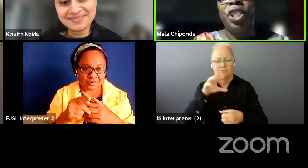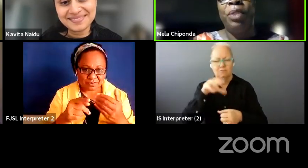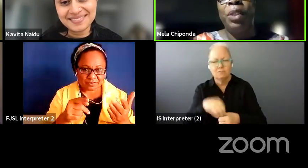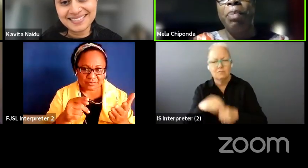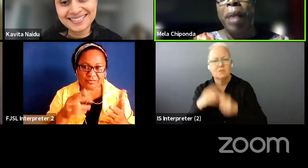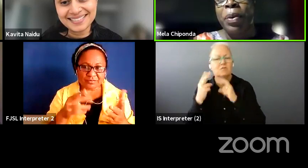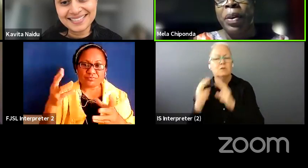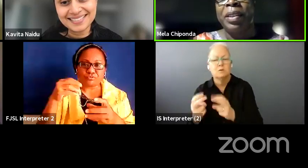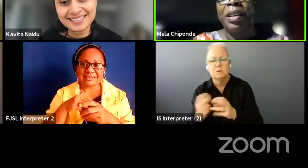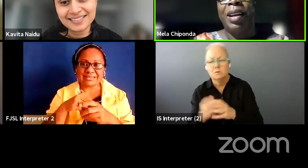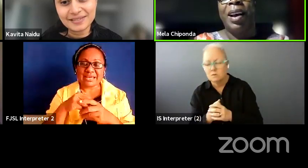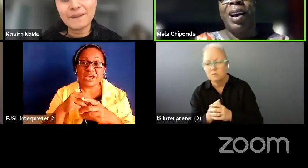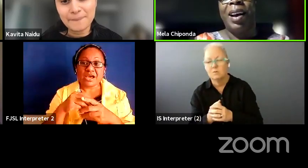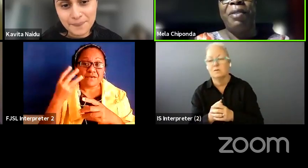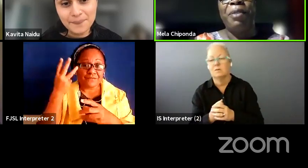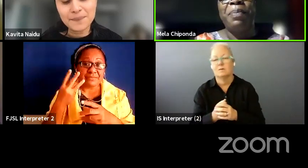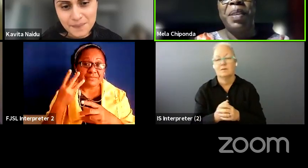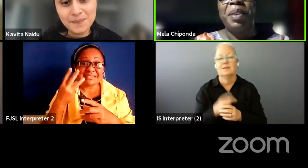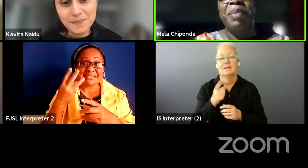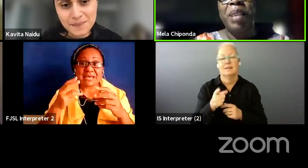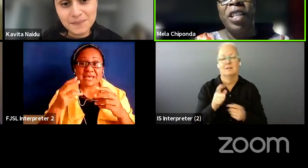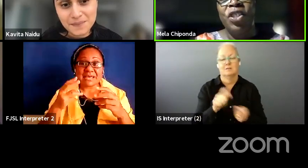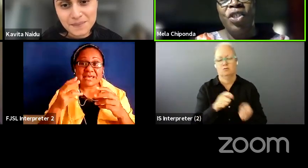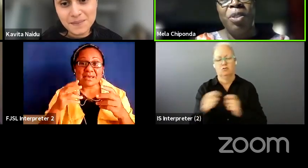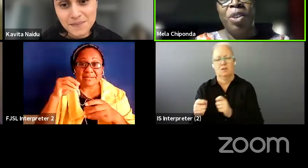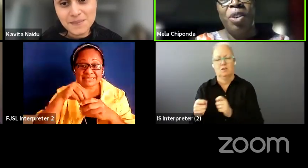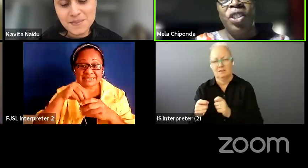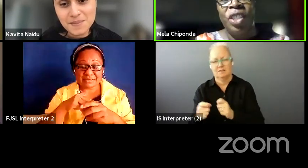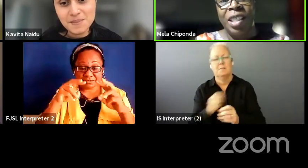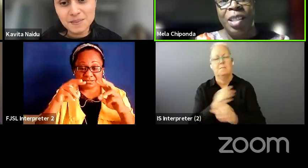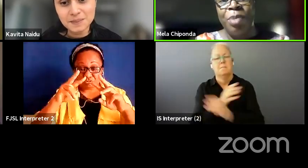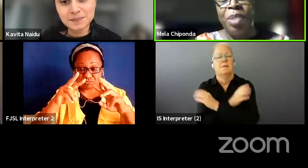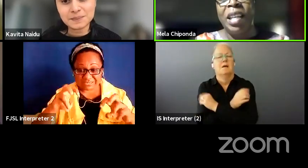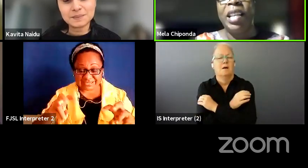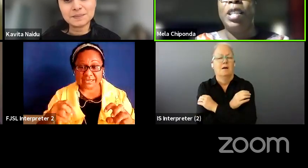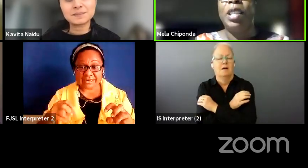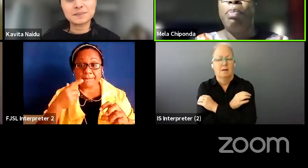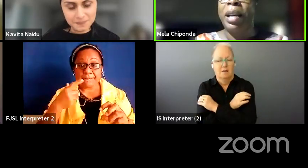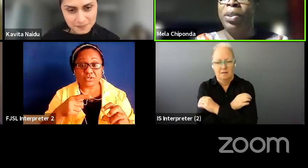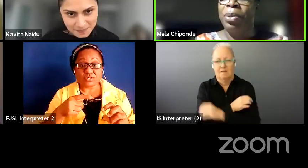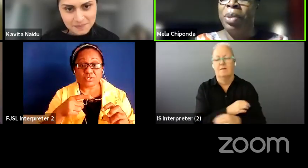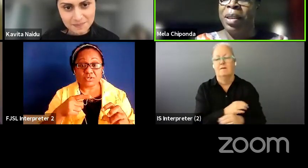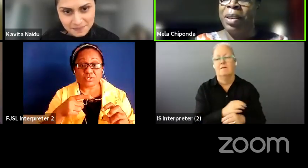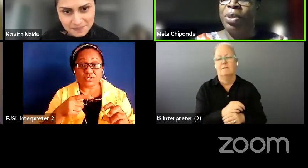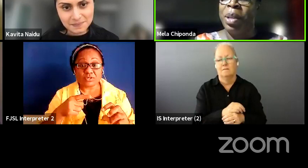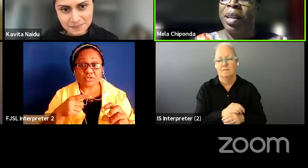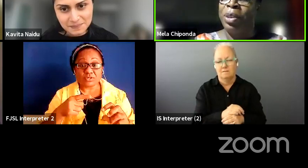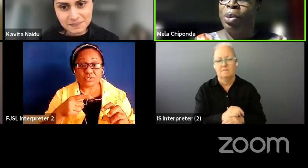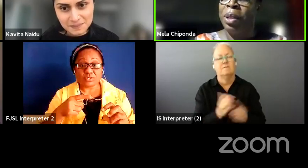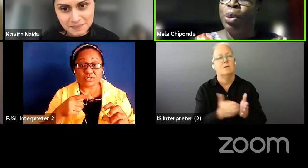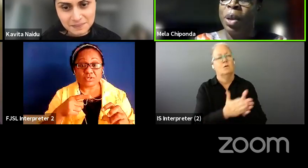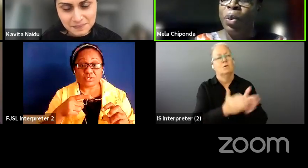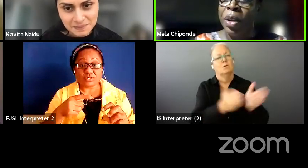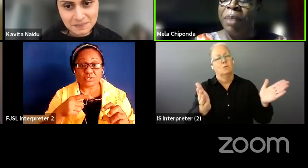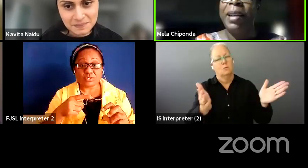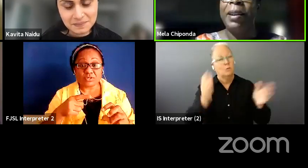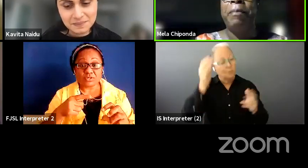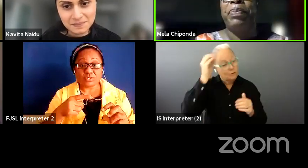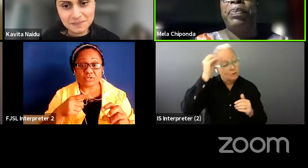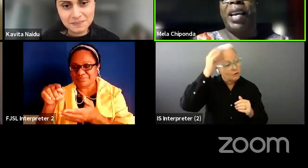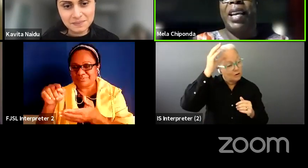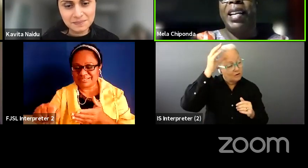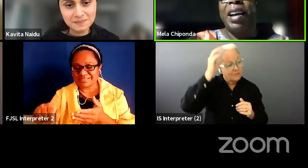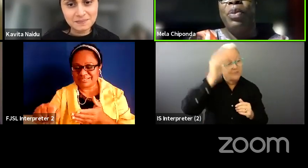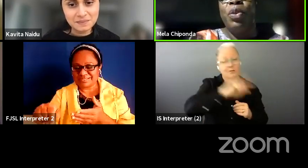actually shifts power from the mainstream knowledge systems, taking it back to the